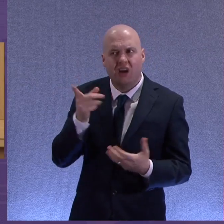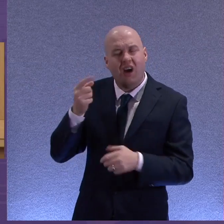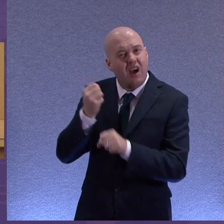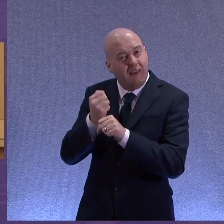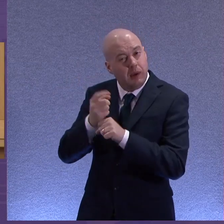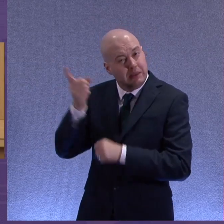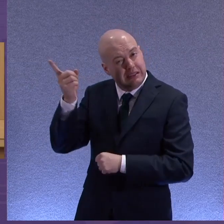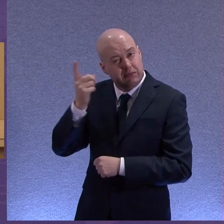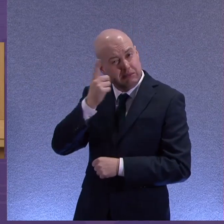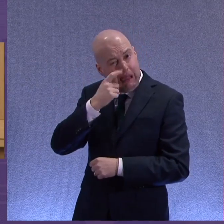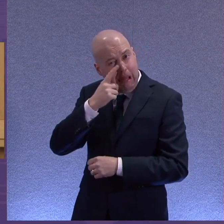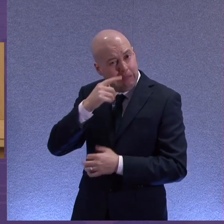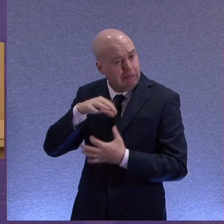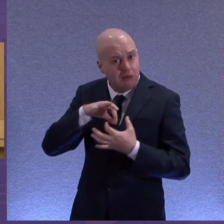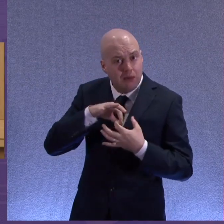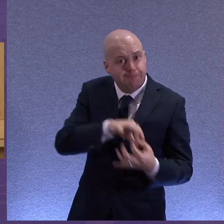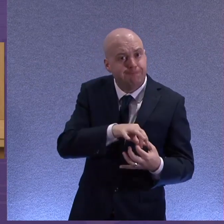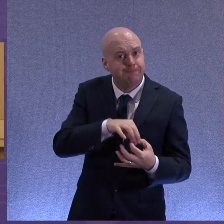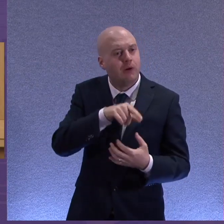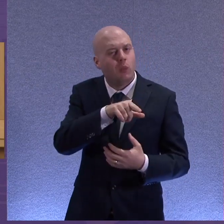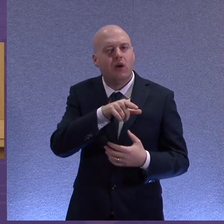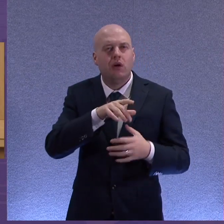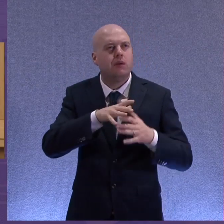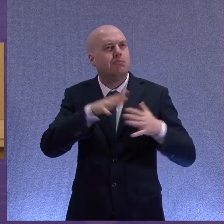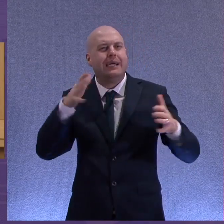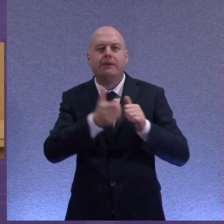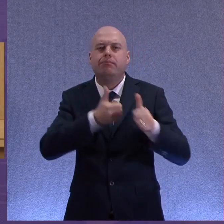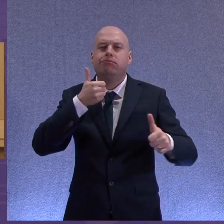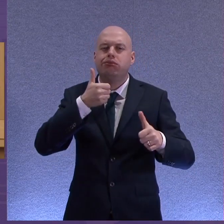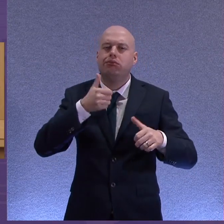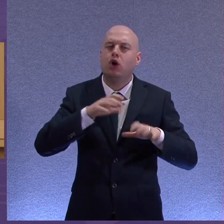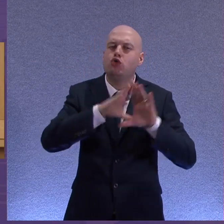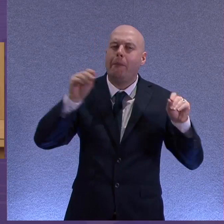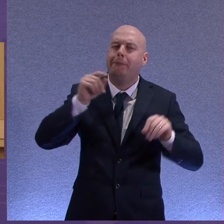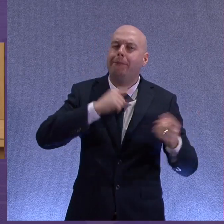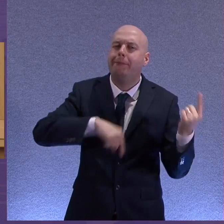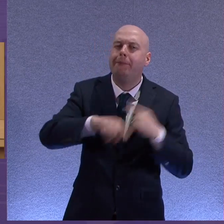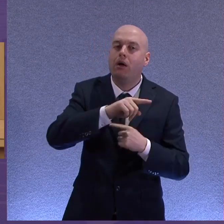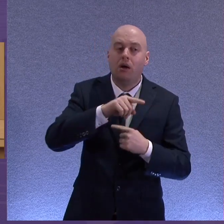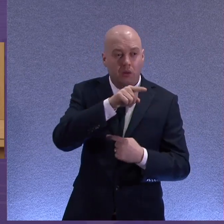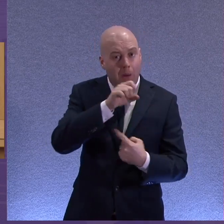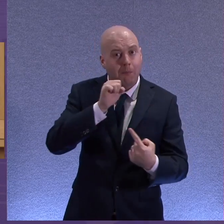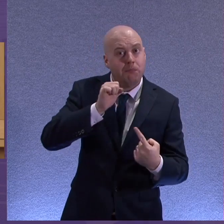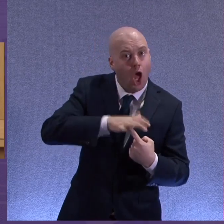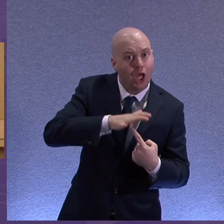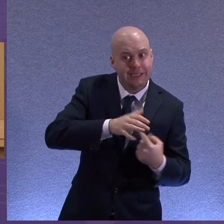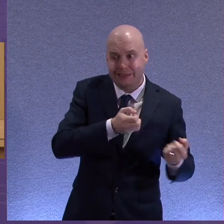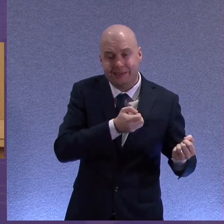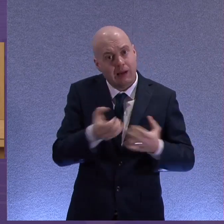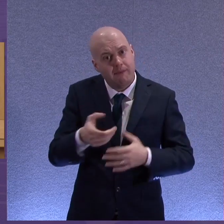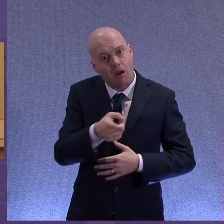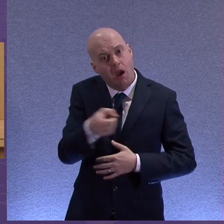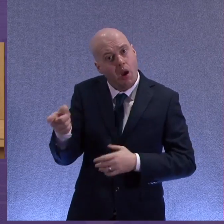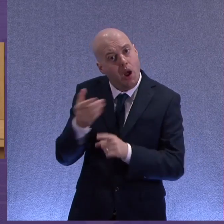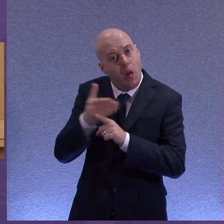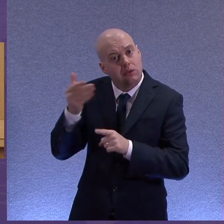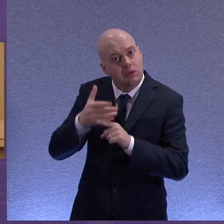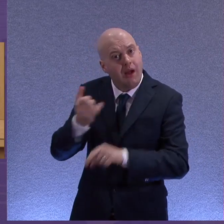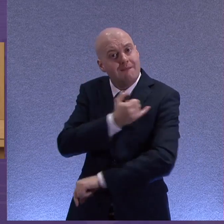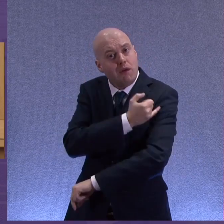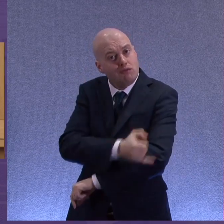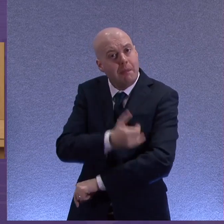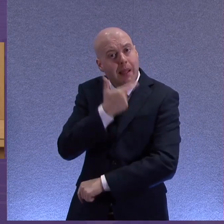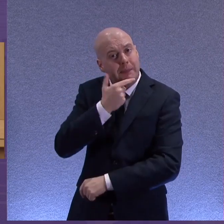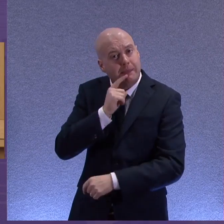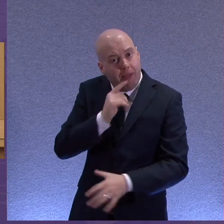supermarkets to perhaps prioritise deliveries to vulnerable people? And also, can I ask you to clarify that in off-grid